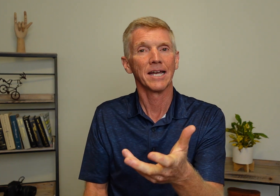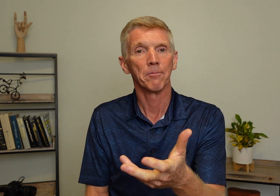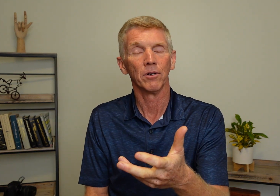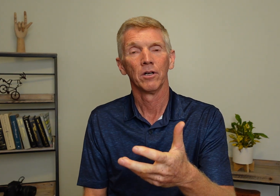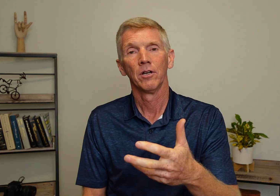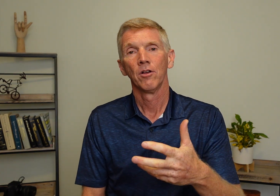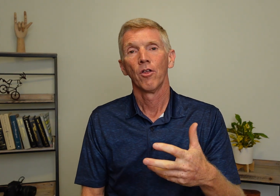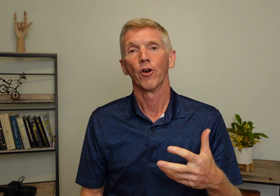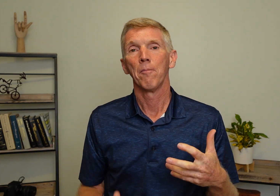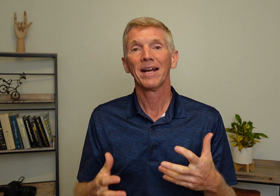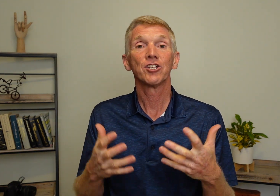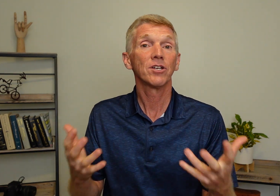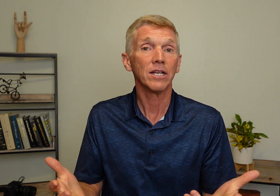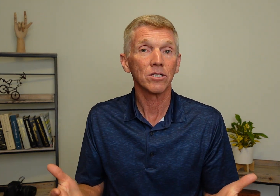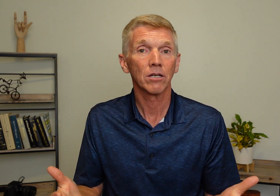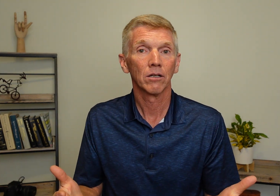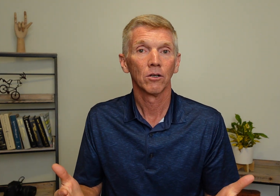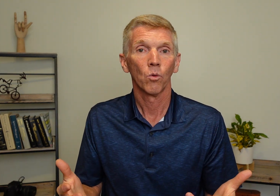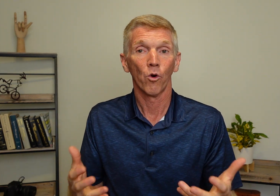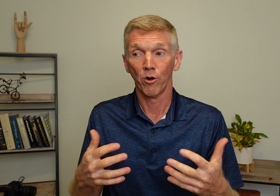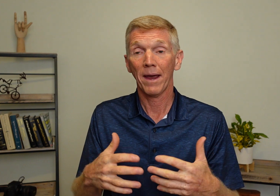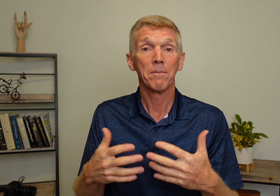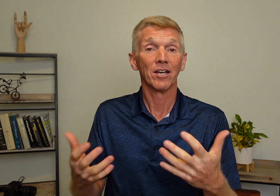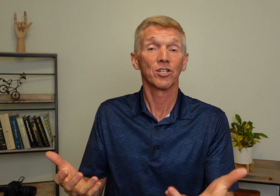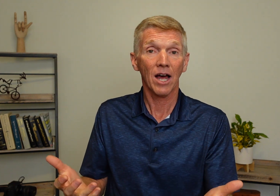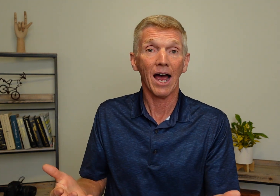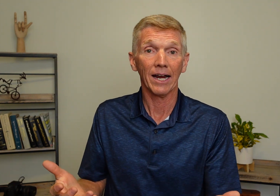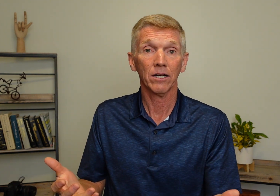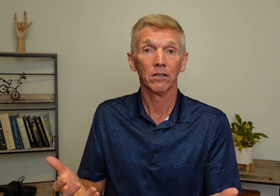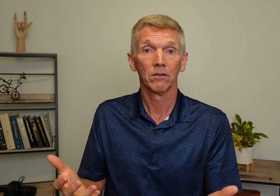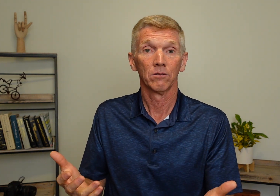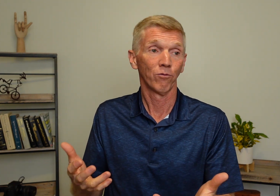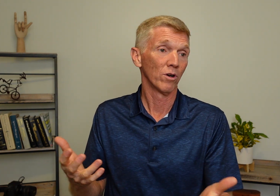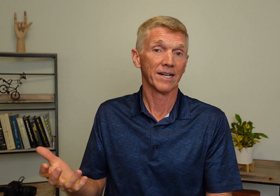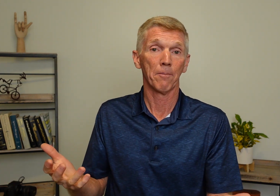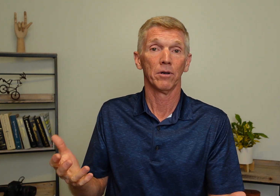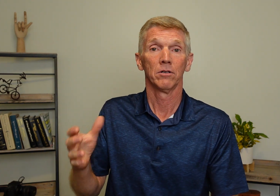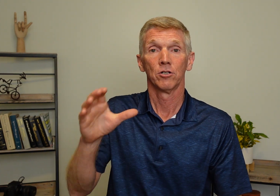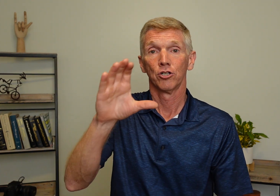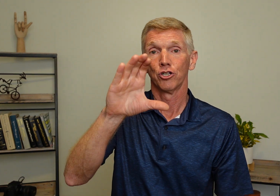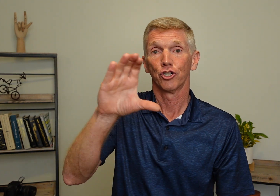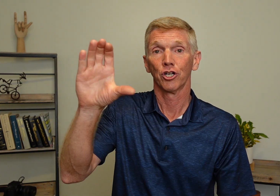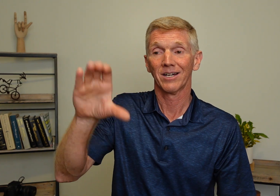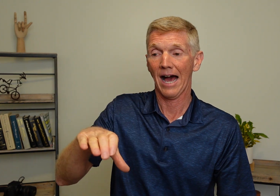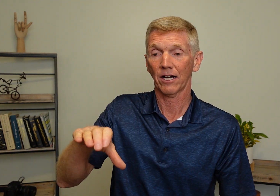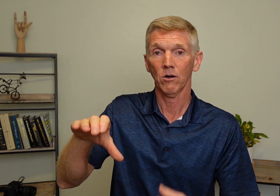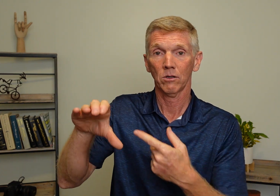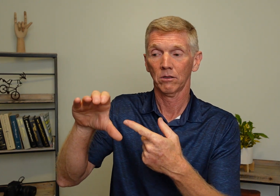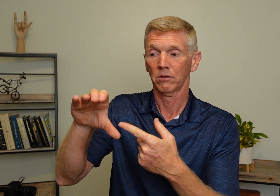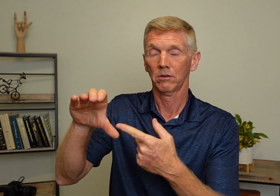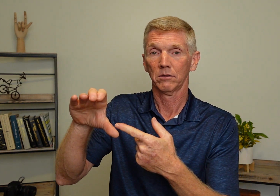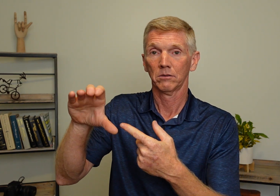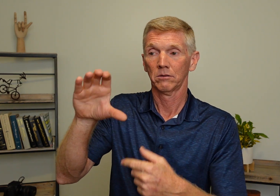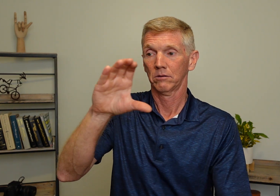example. There are many cities where there may be a sign, for example, Chicago